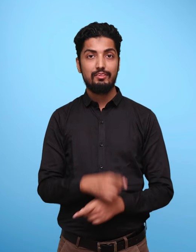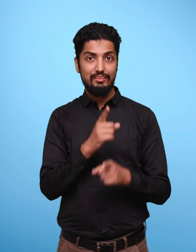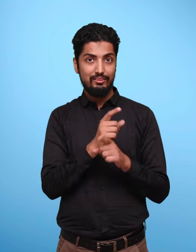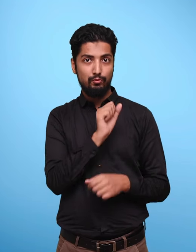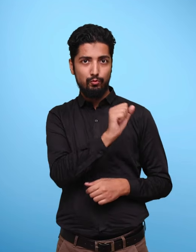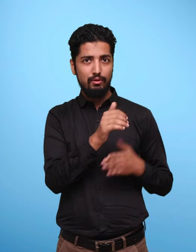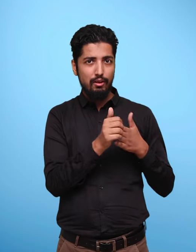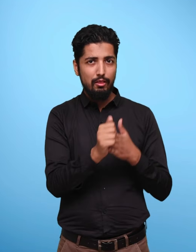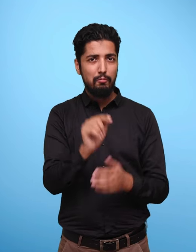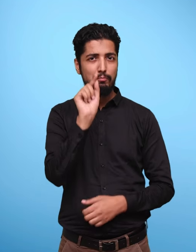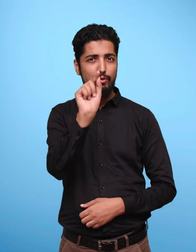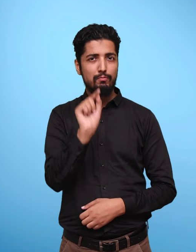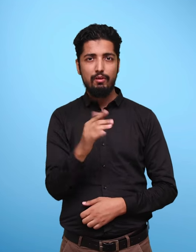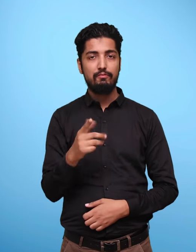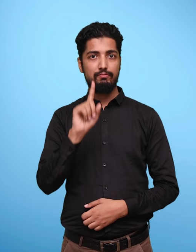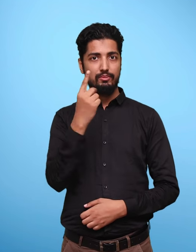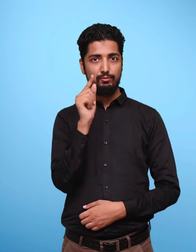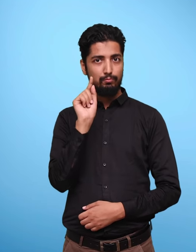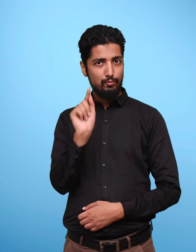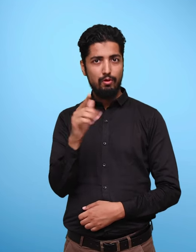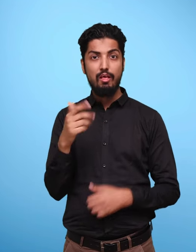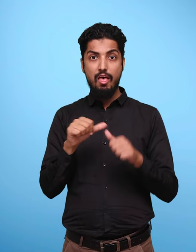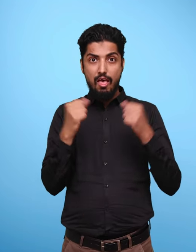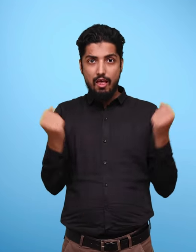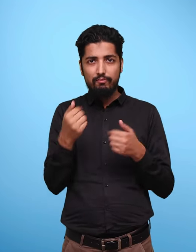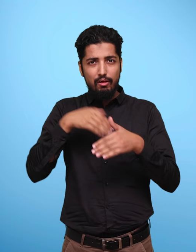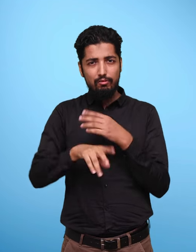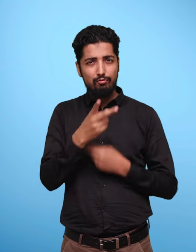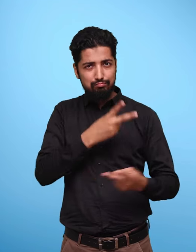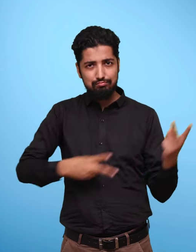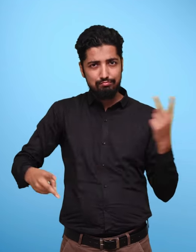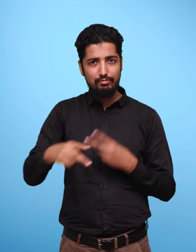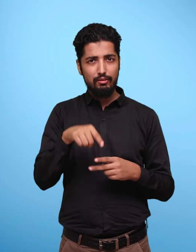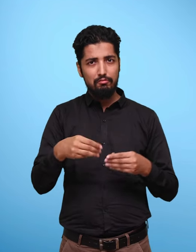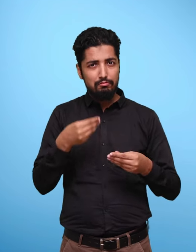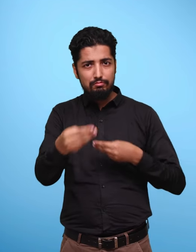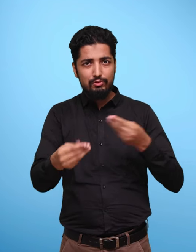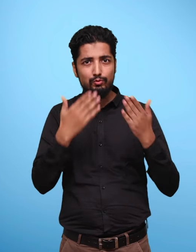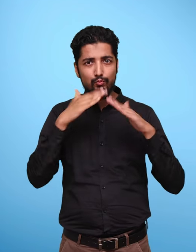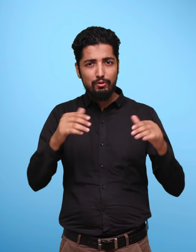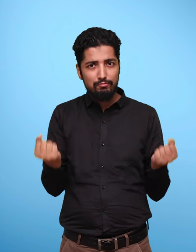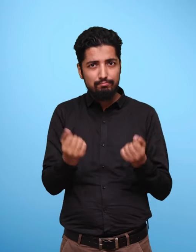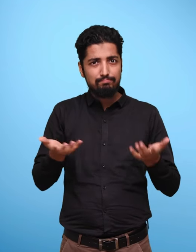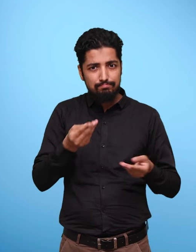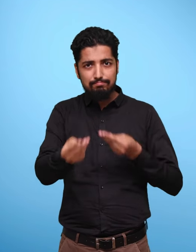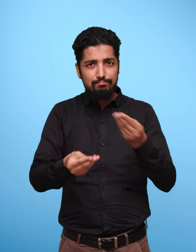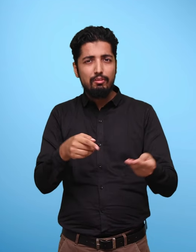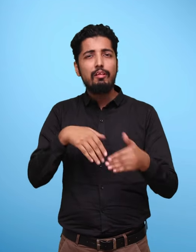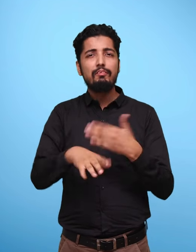Note to the teacher. 1. Use different combinations and variations for the activity.